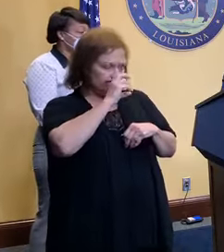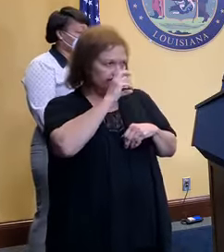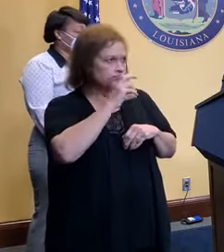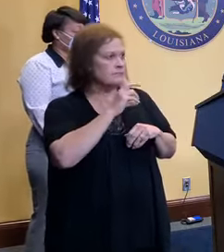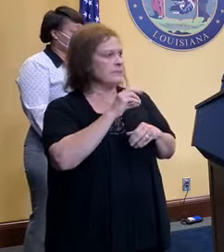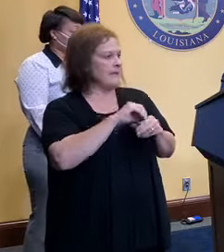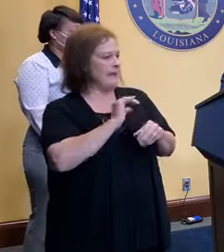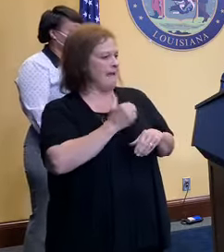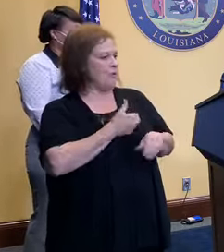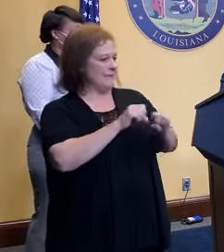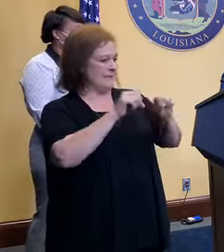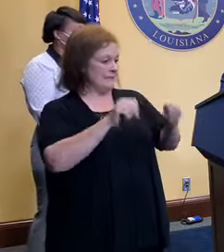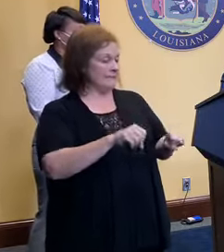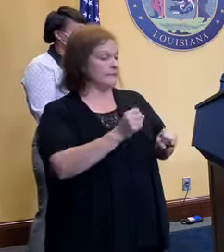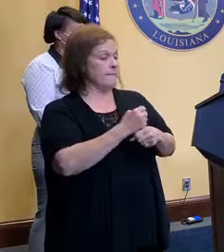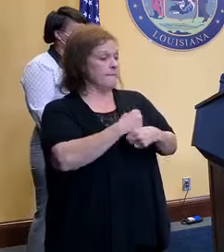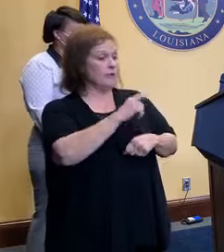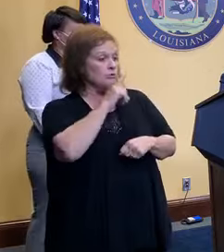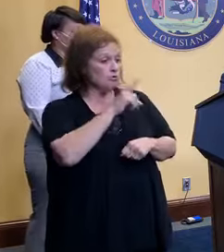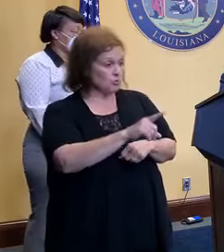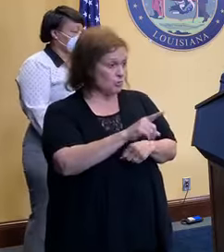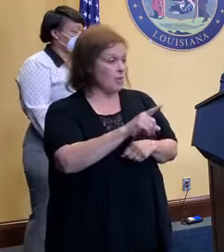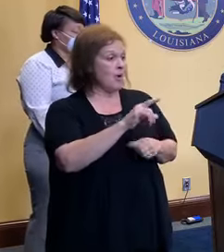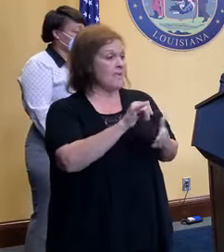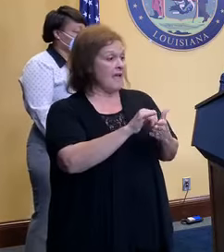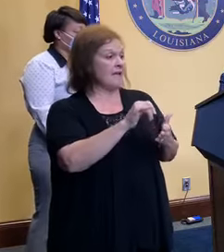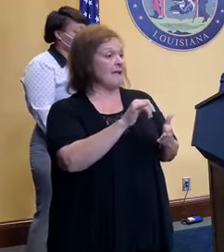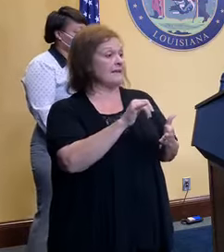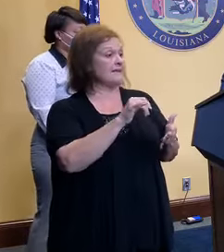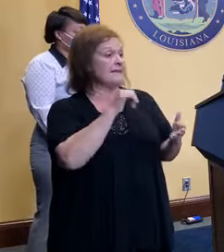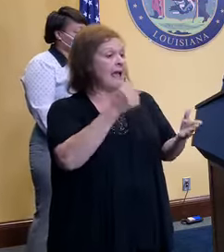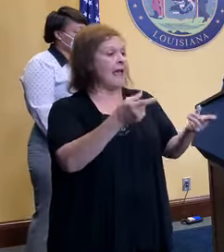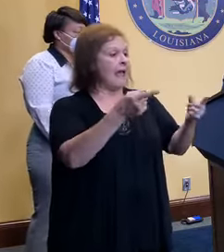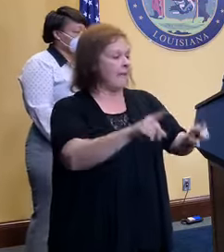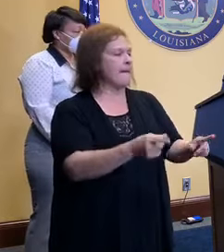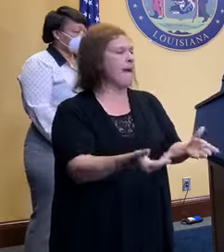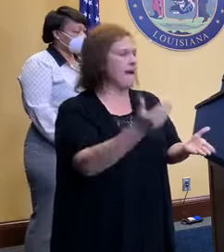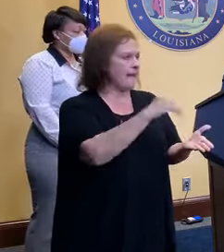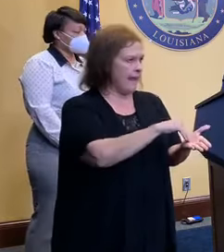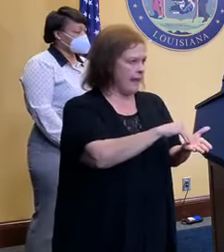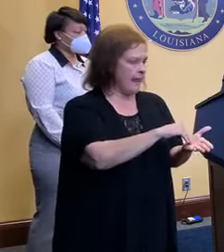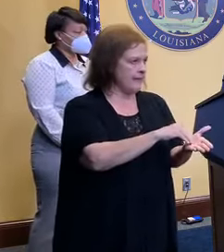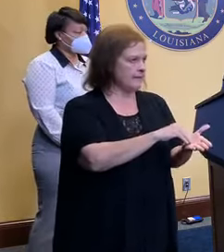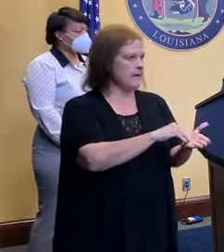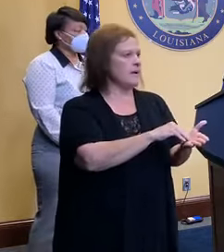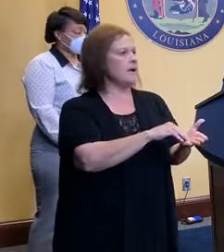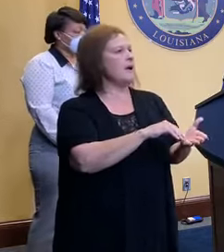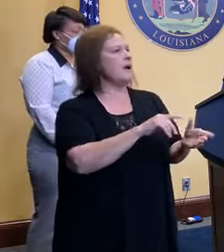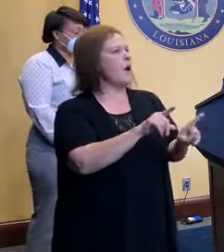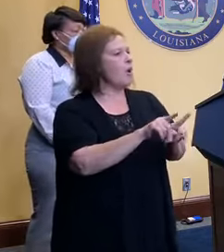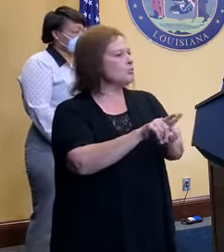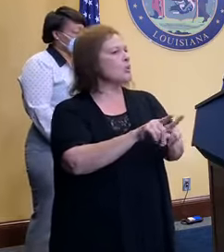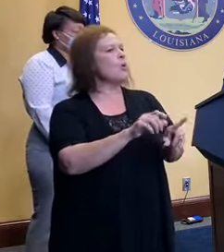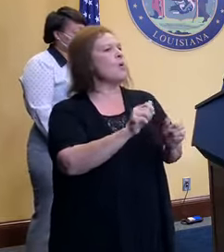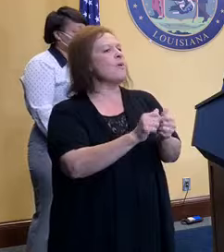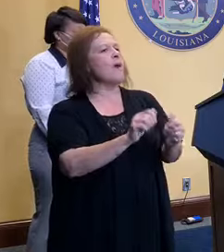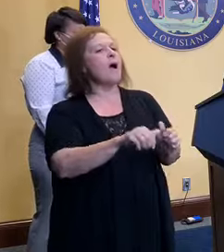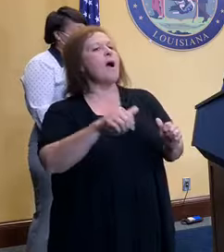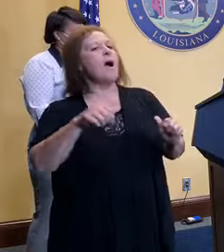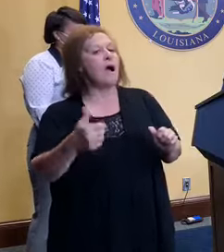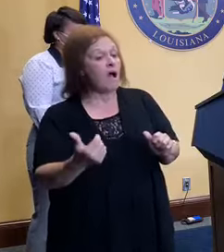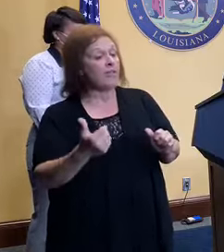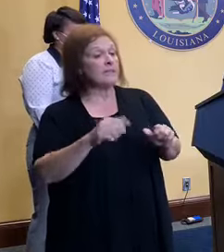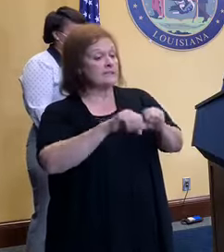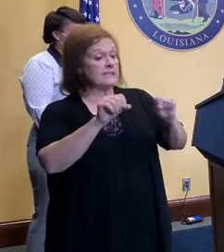our infrastructure, so that that specific thing would not happen again, along with all of the other security controls we've